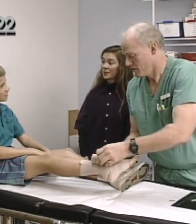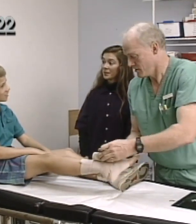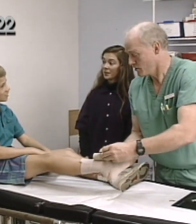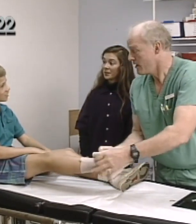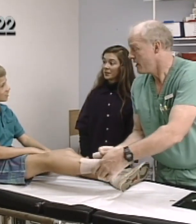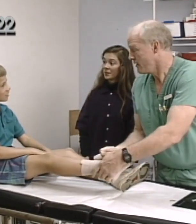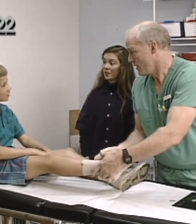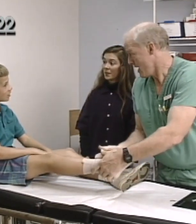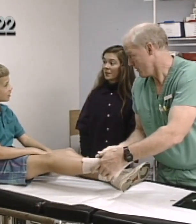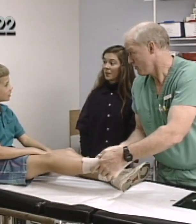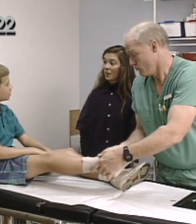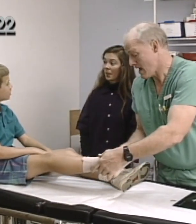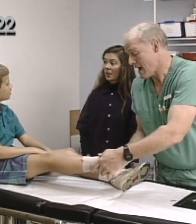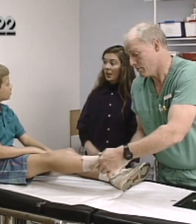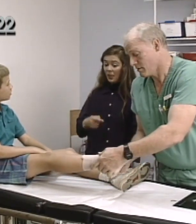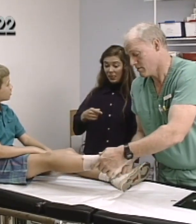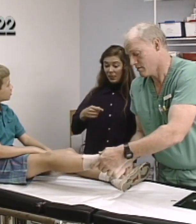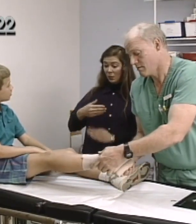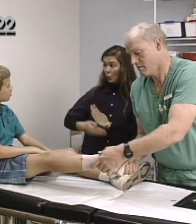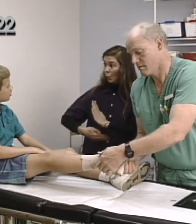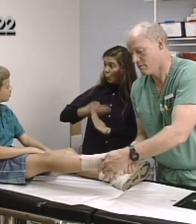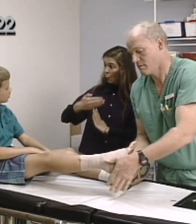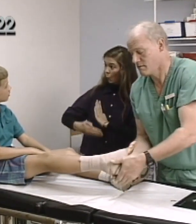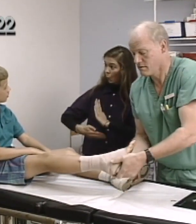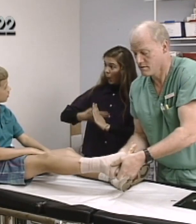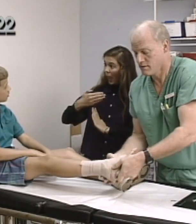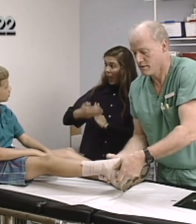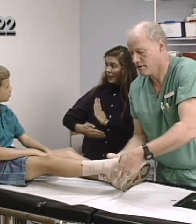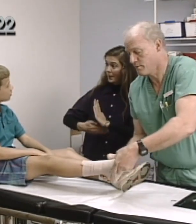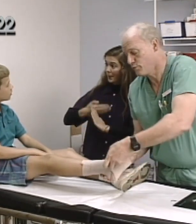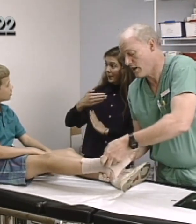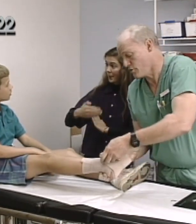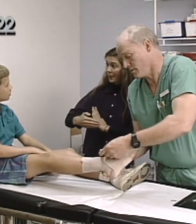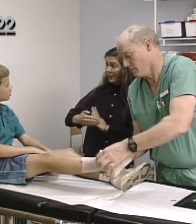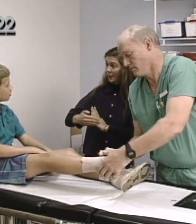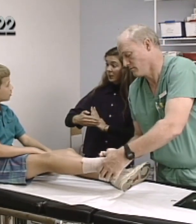This ACE wrap is compression.